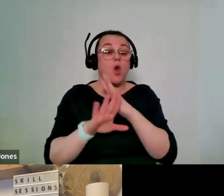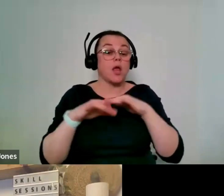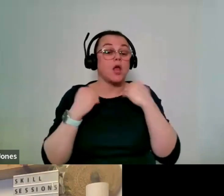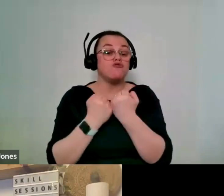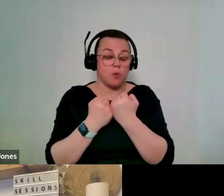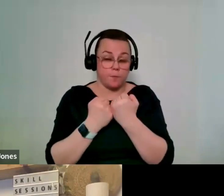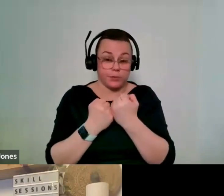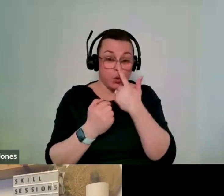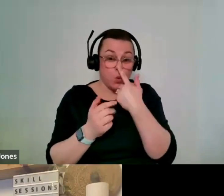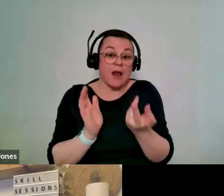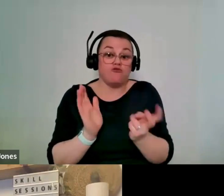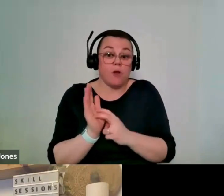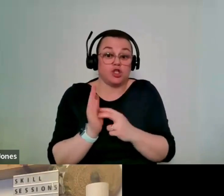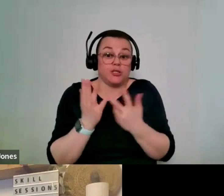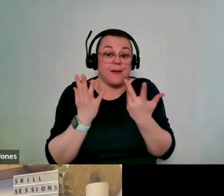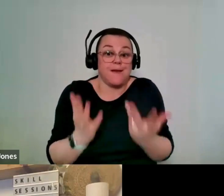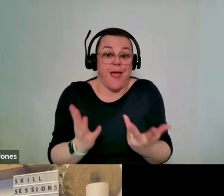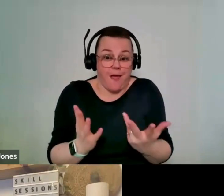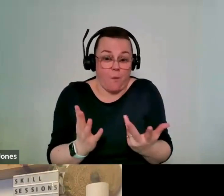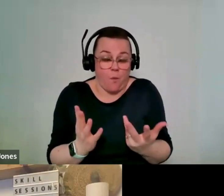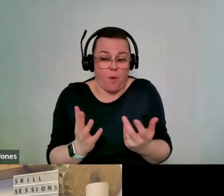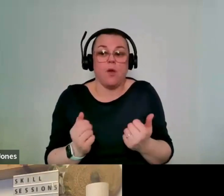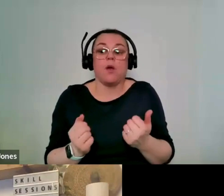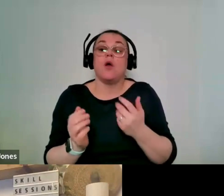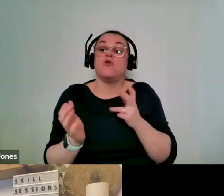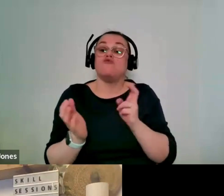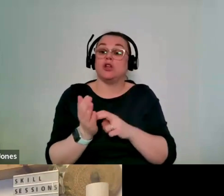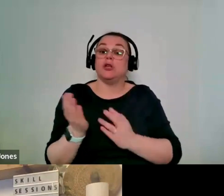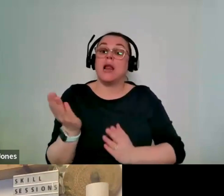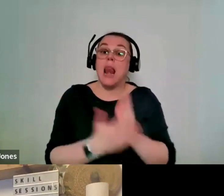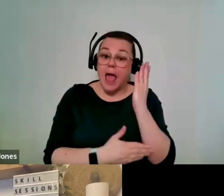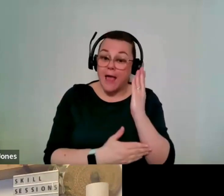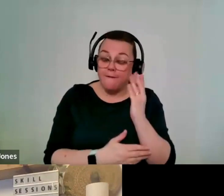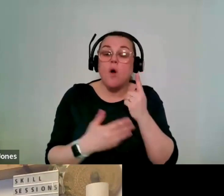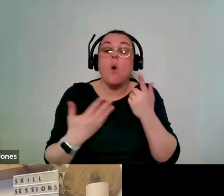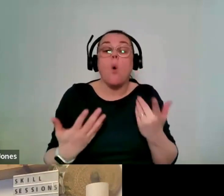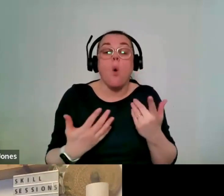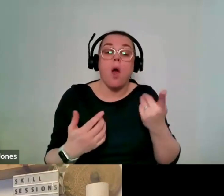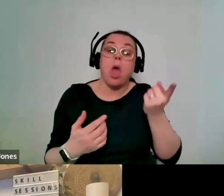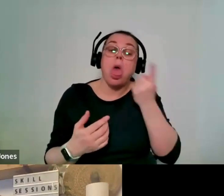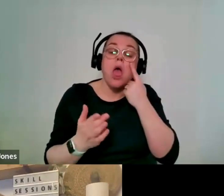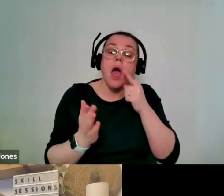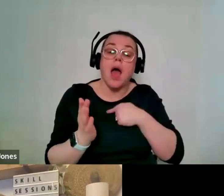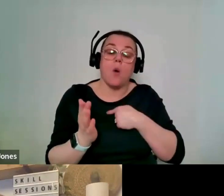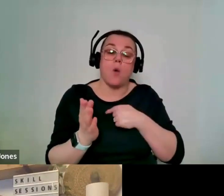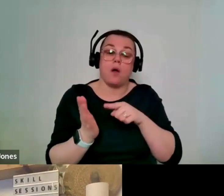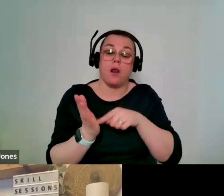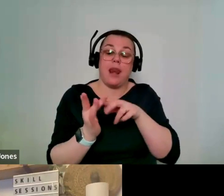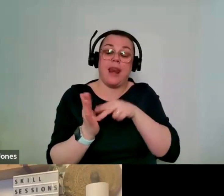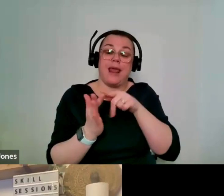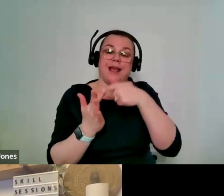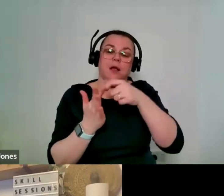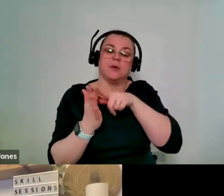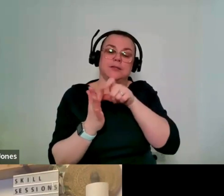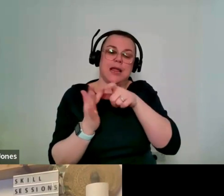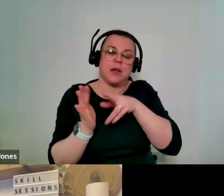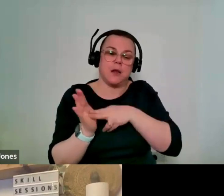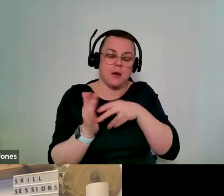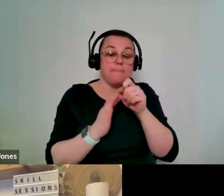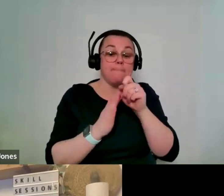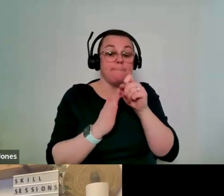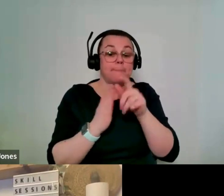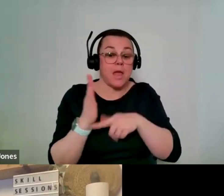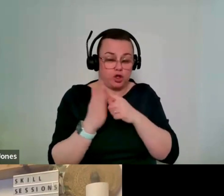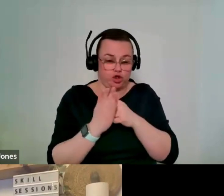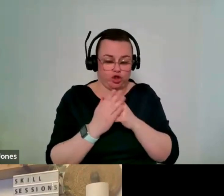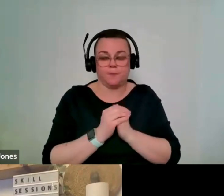that session now on our website, the registrations are live, or keep an eye on our LinkedIn page, just search for CareScribe. Keep an eye